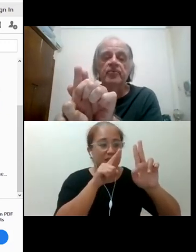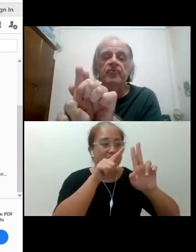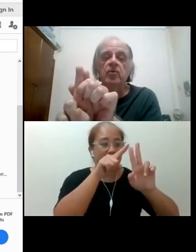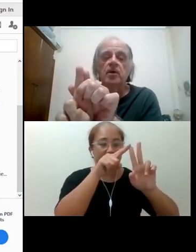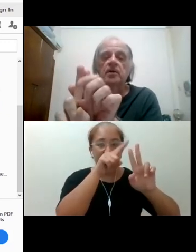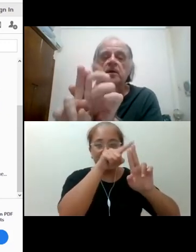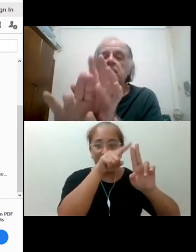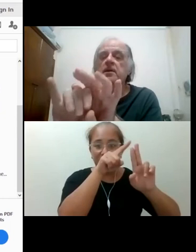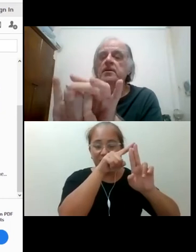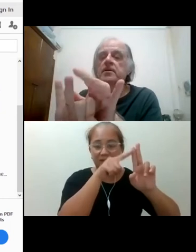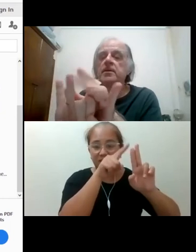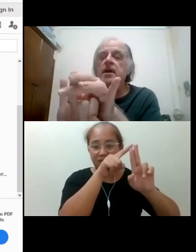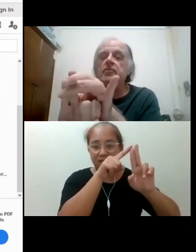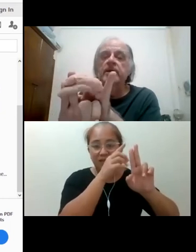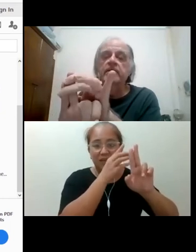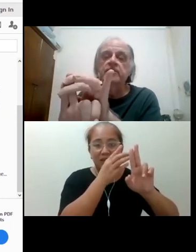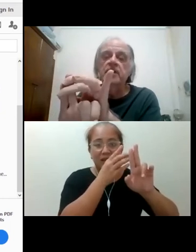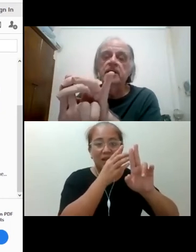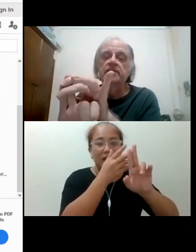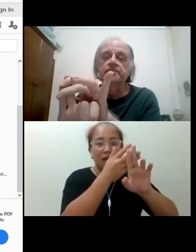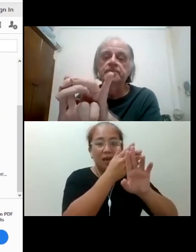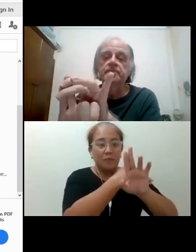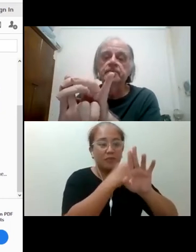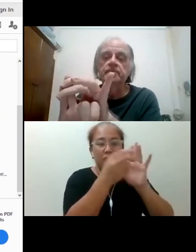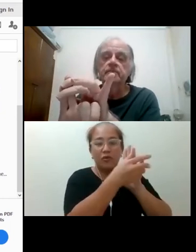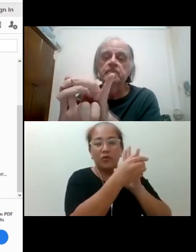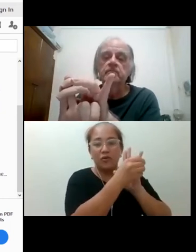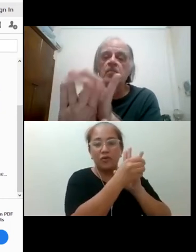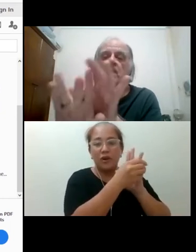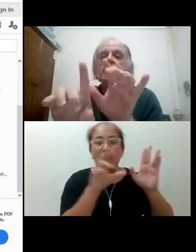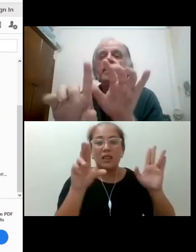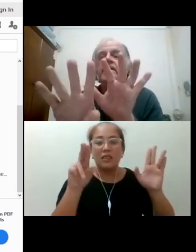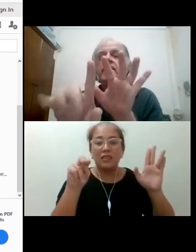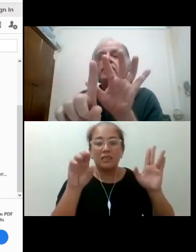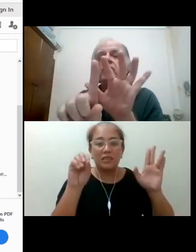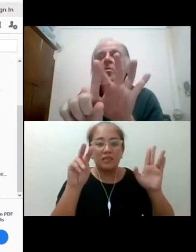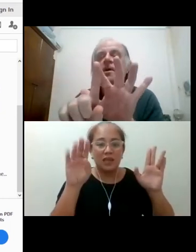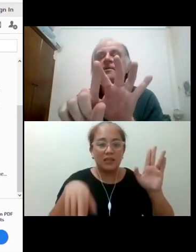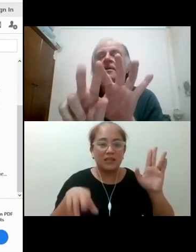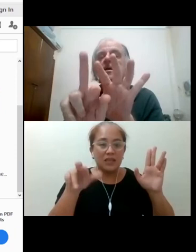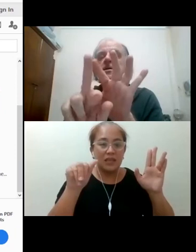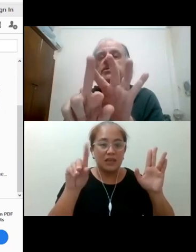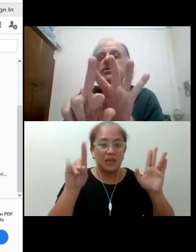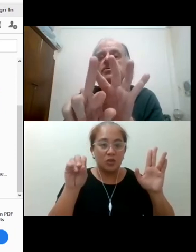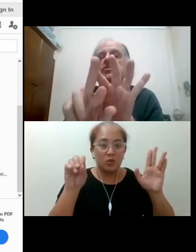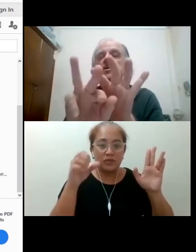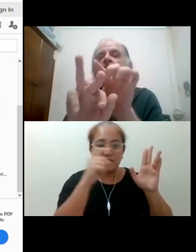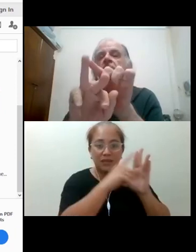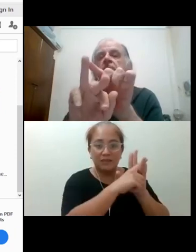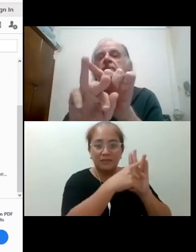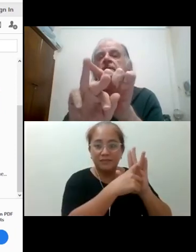is before the non-radial side. So again, it goes 1,